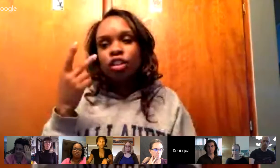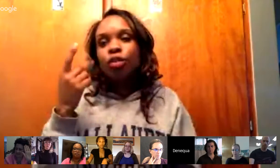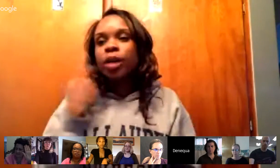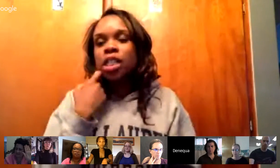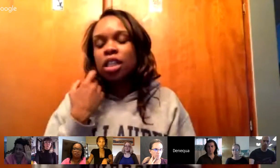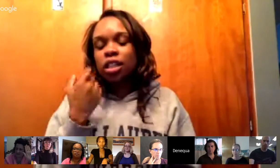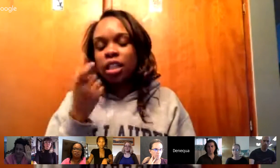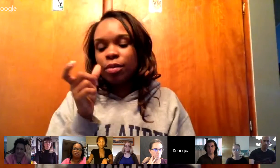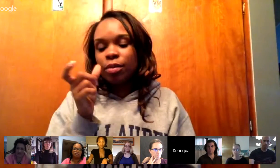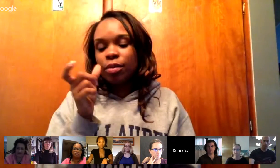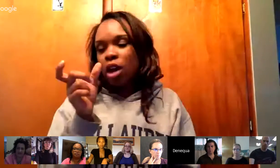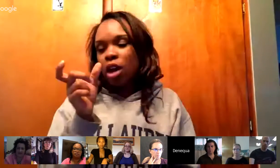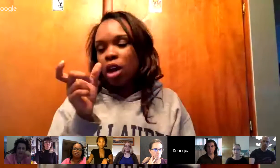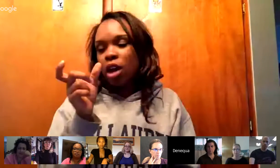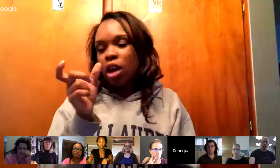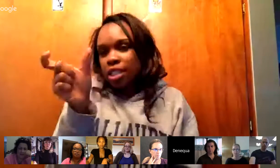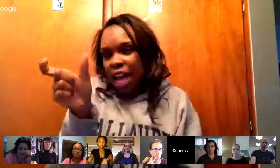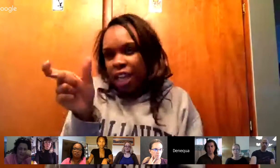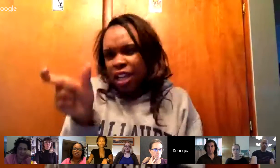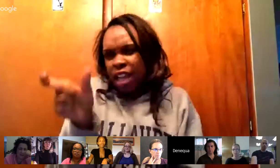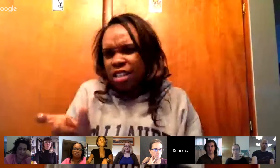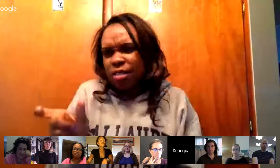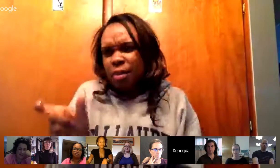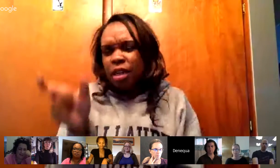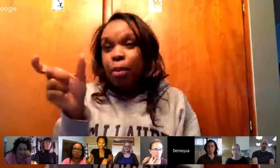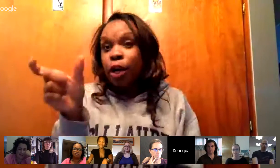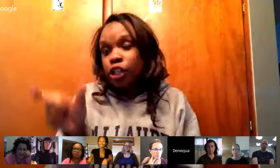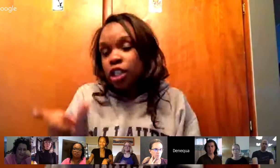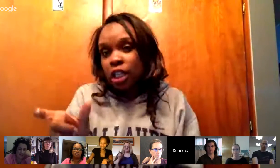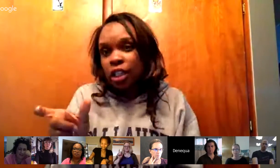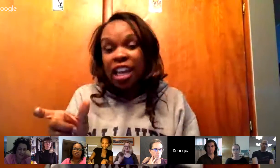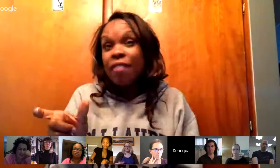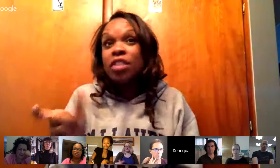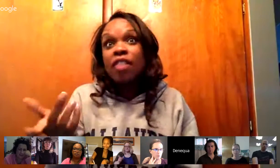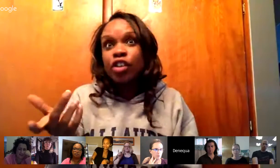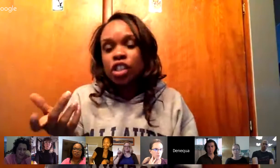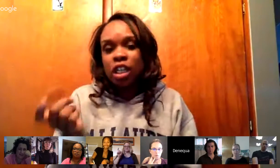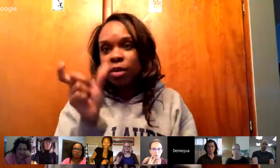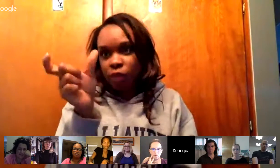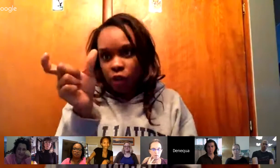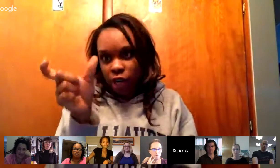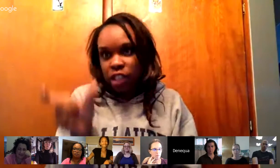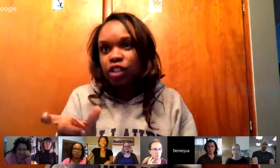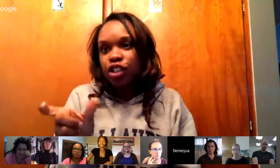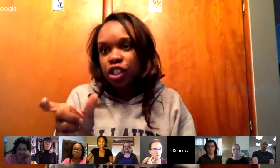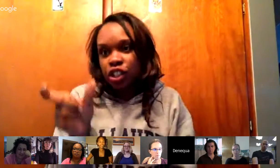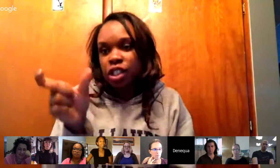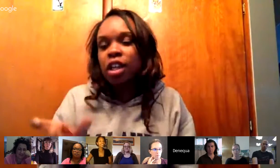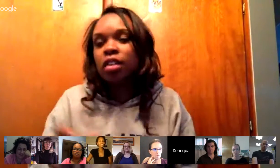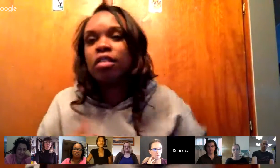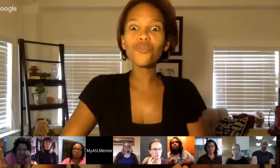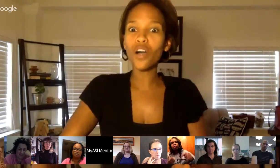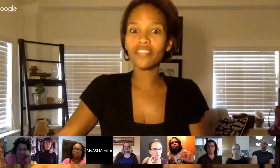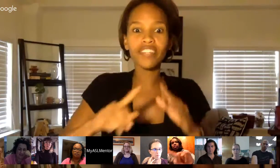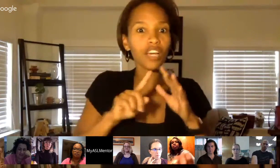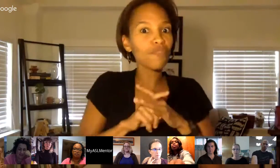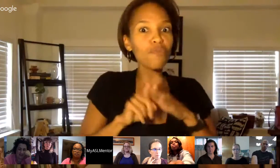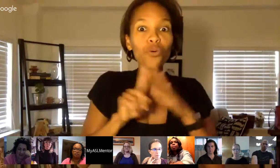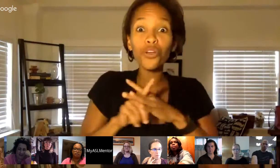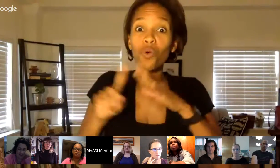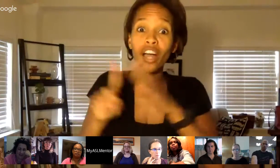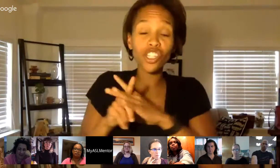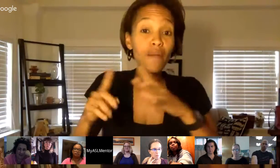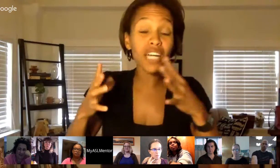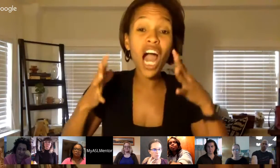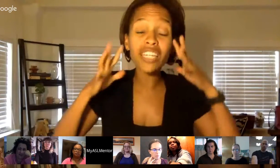You recently brought up this sign as to mean a person, and I've never seen it before until she just did it. It's another one. The